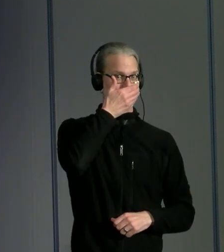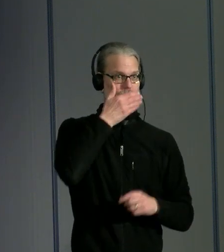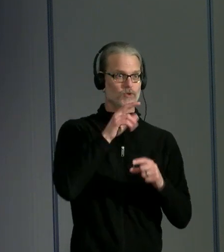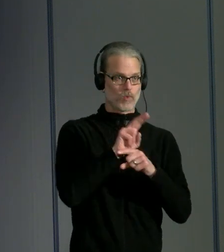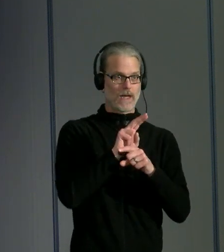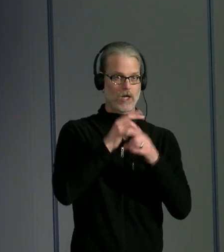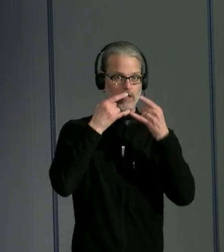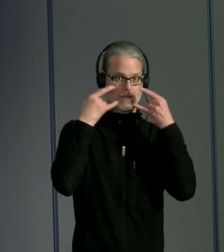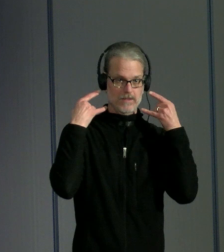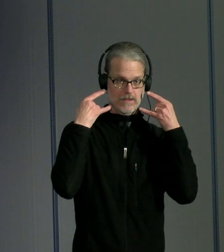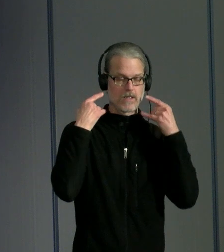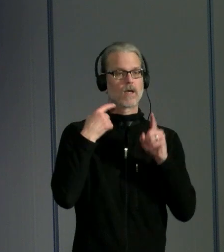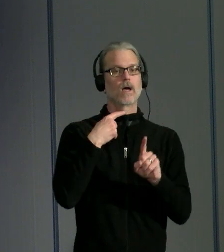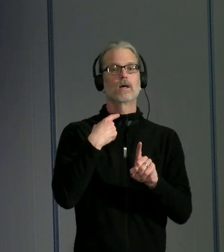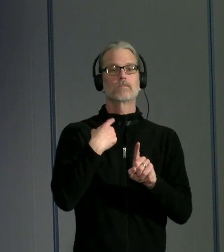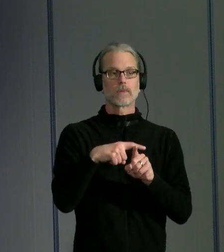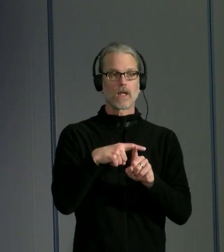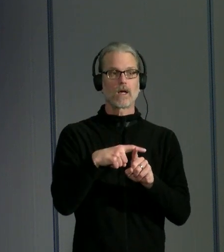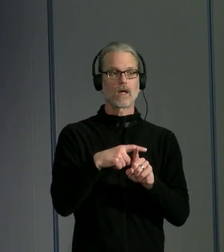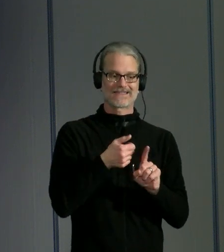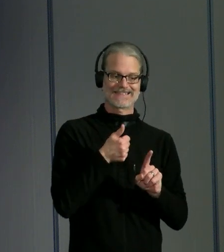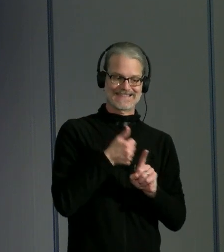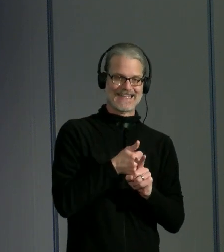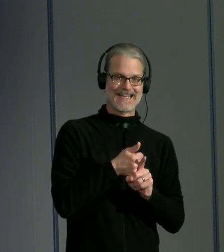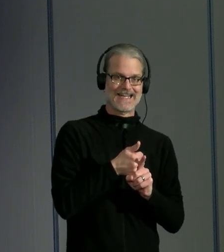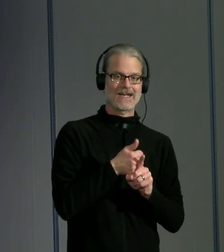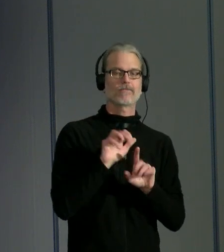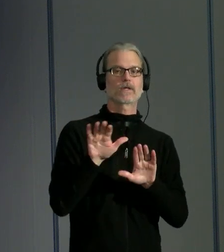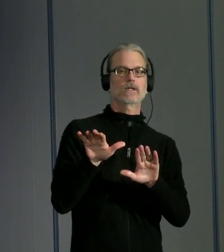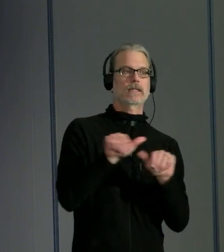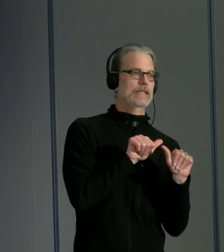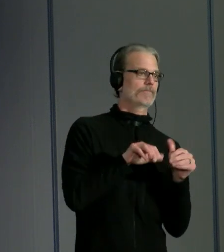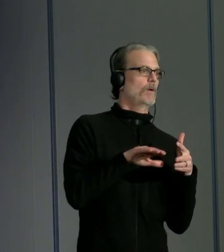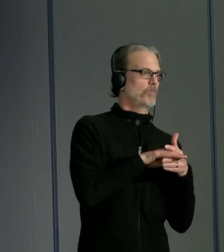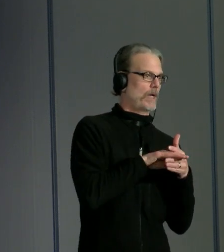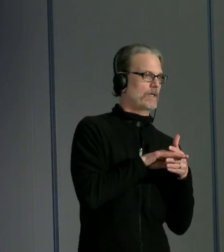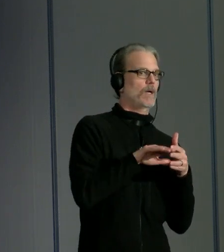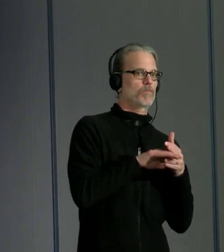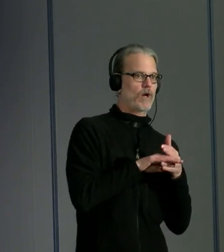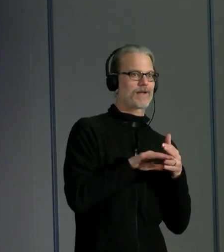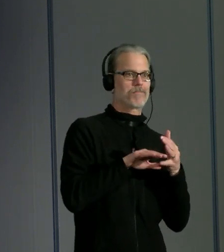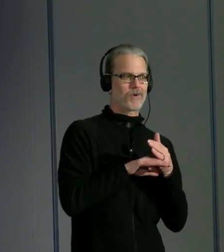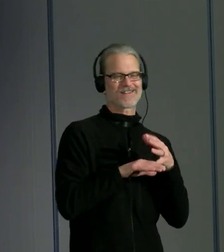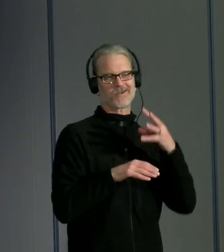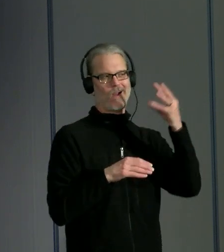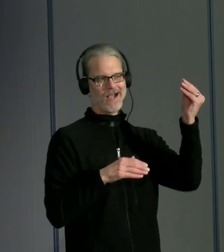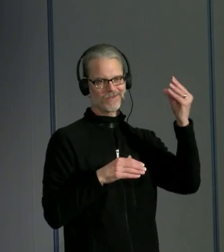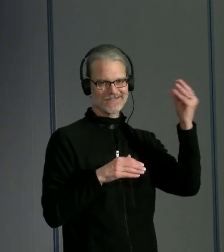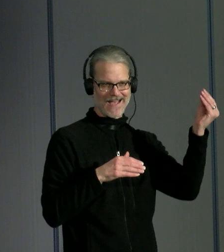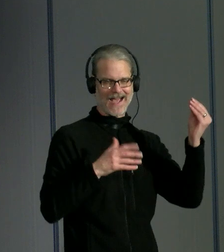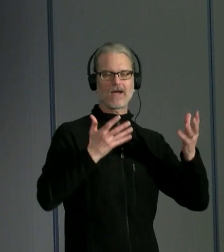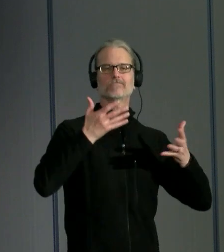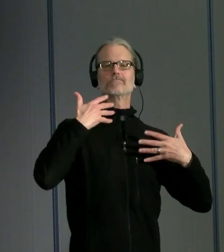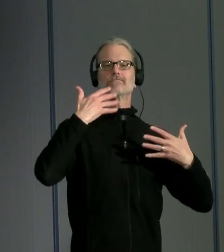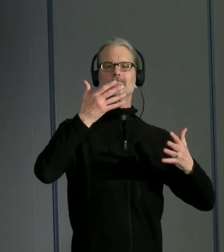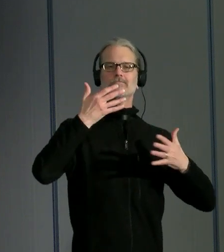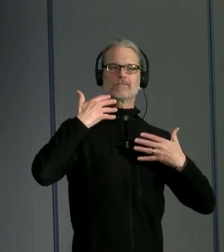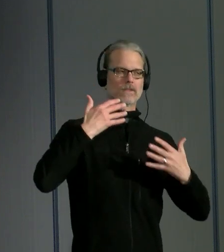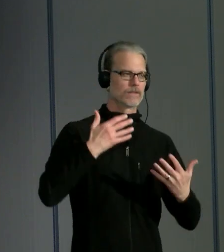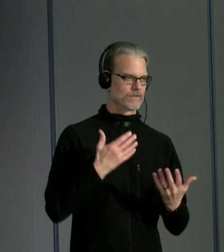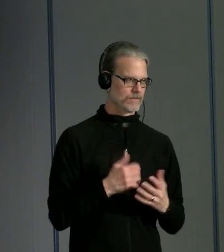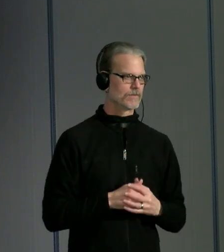and took self-regulated breaks as a precaution. Fresh air breaks, like to go outside or to a less populated